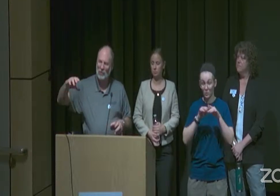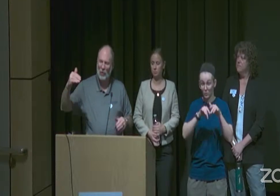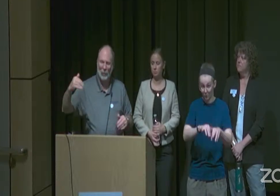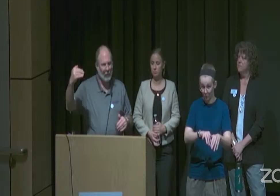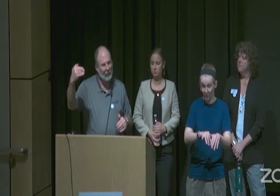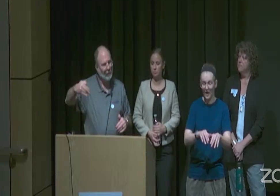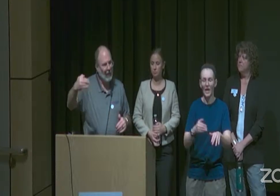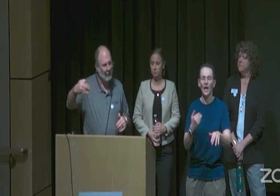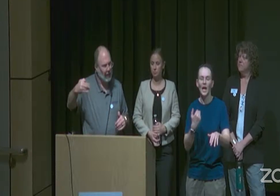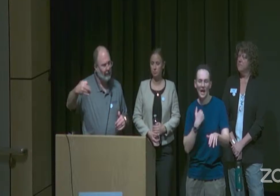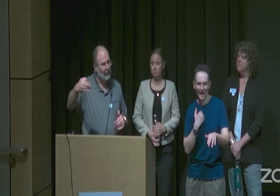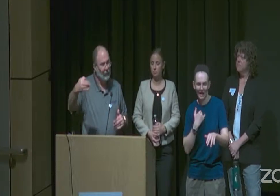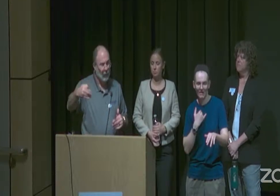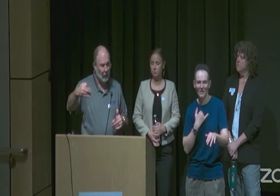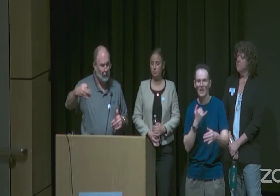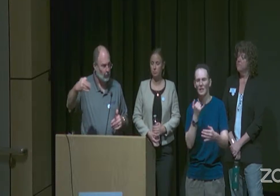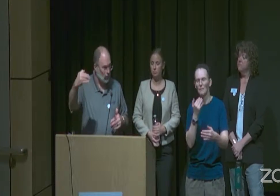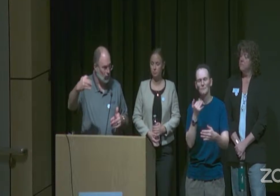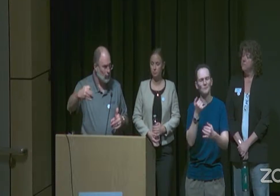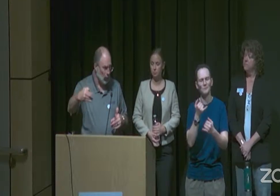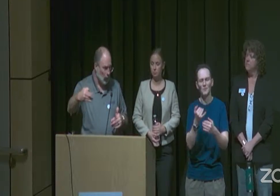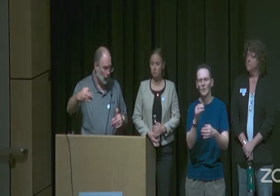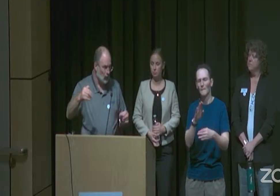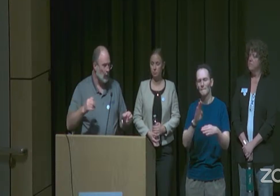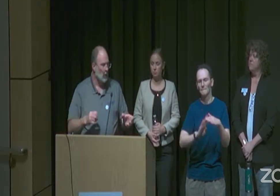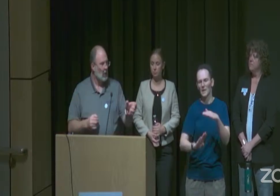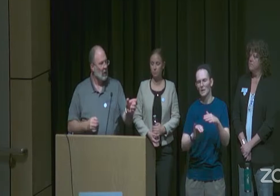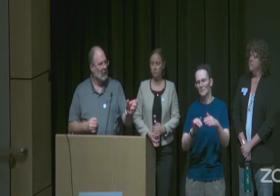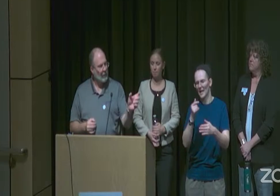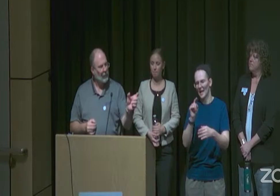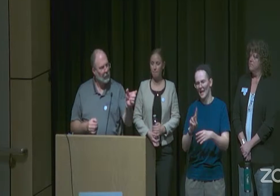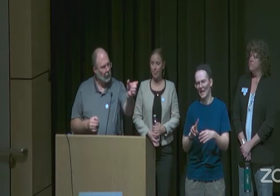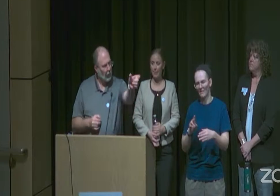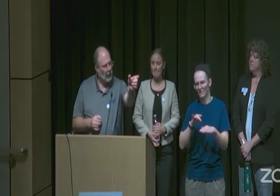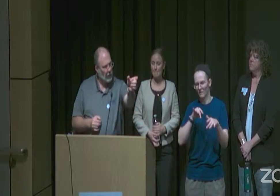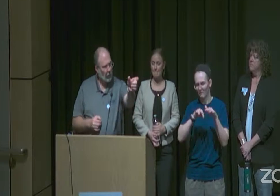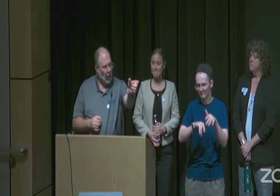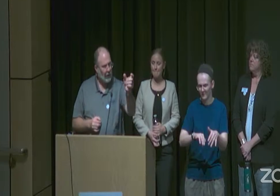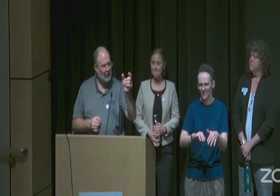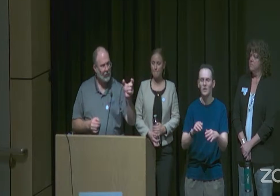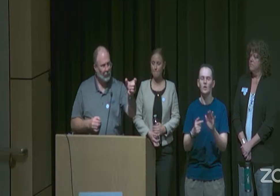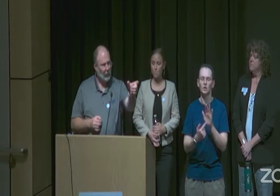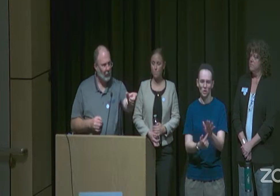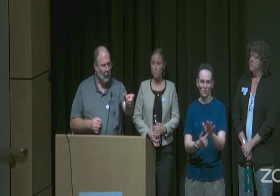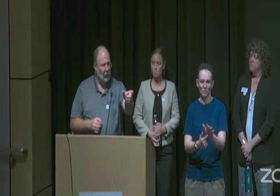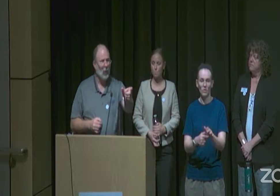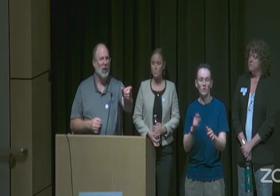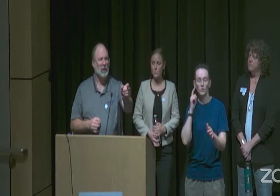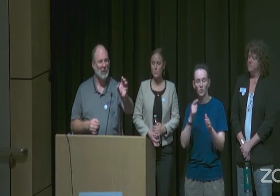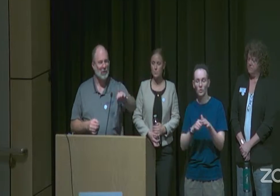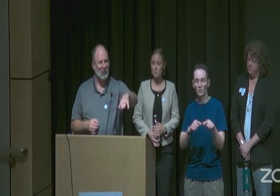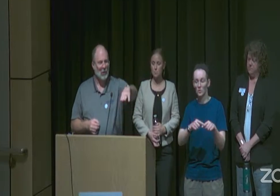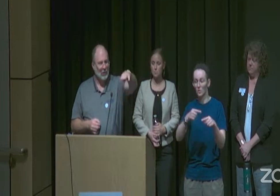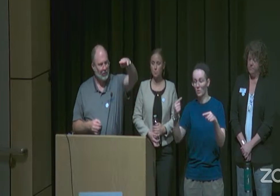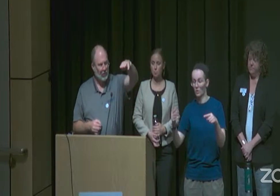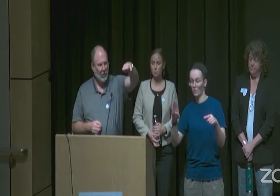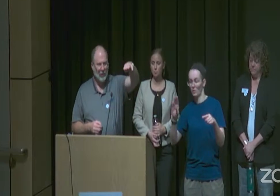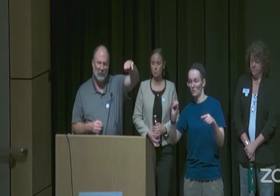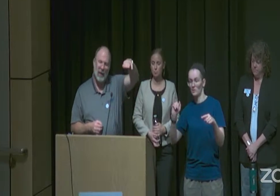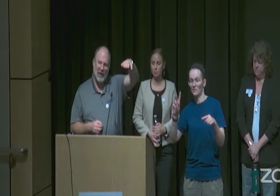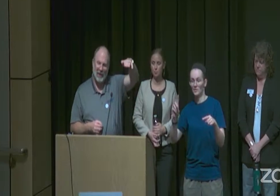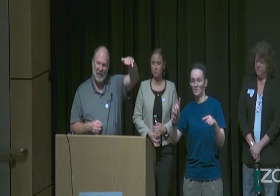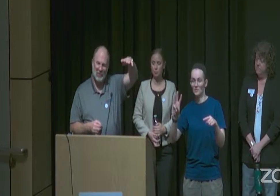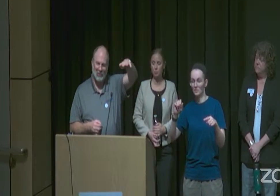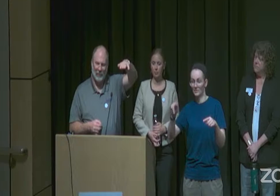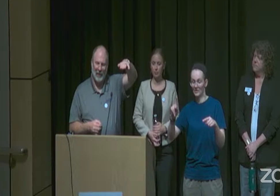there. So the bottom half of the falls is exposed. Then if you look across from where the boardwalk is, there's